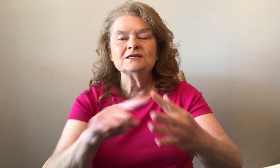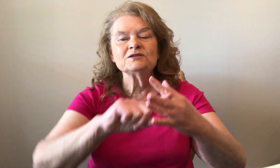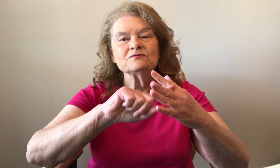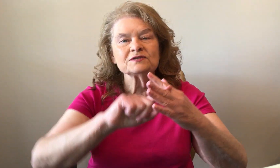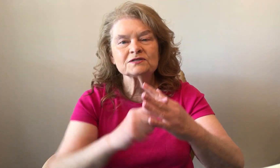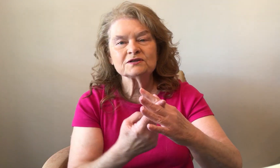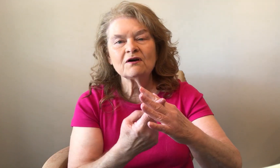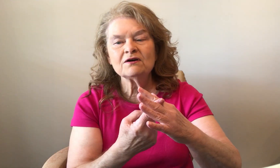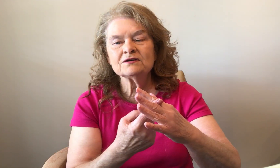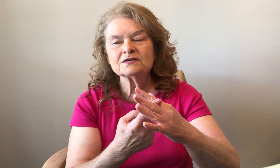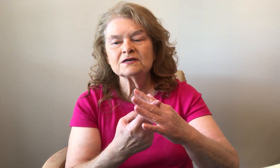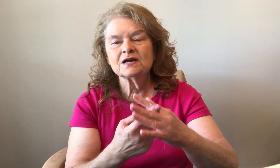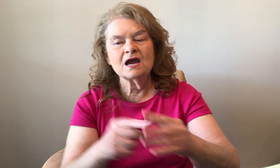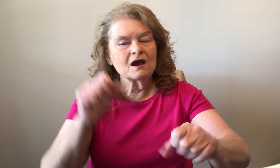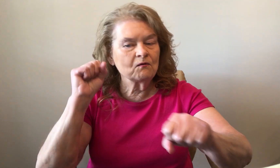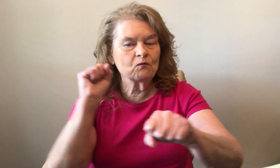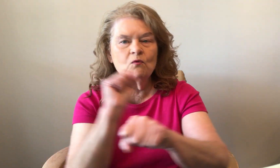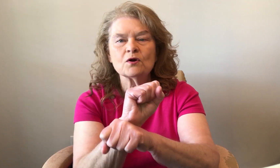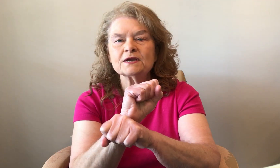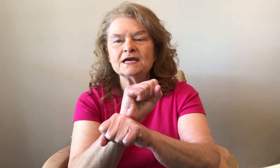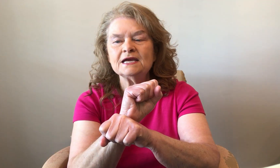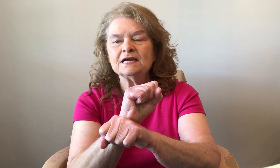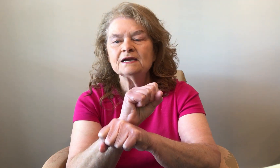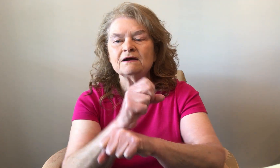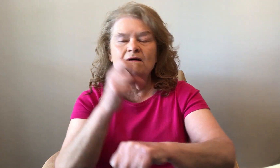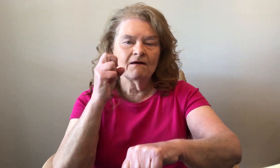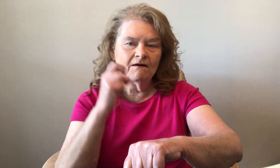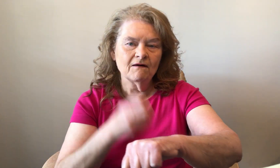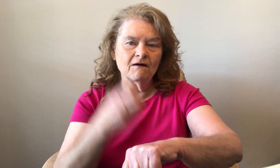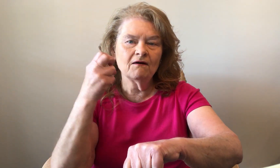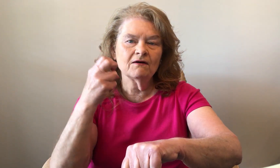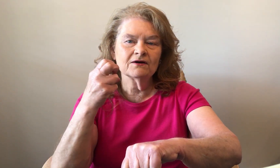to start working hard.